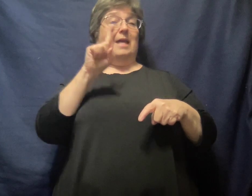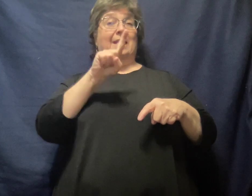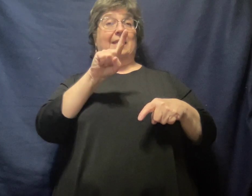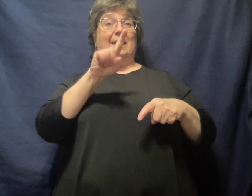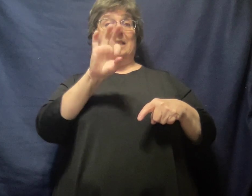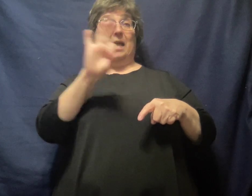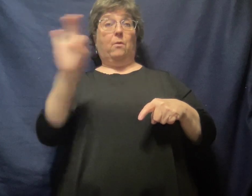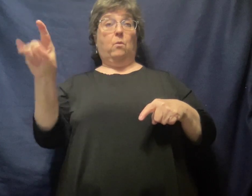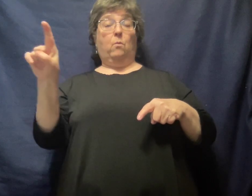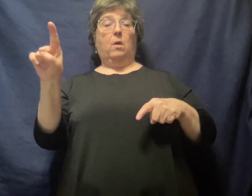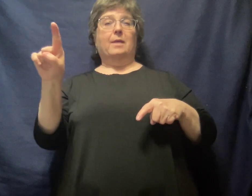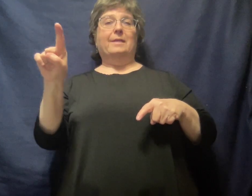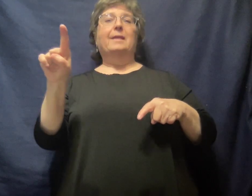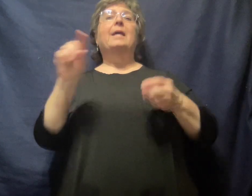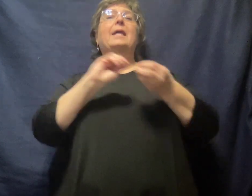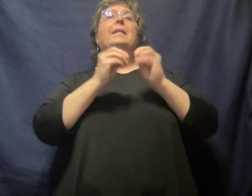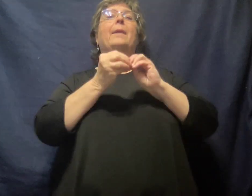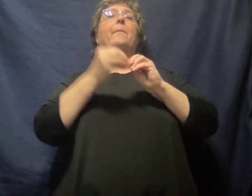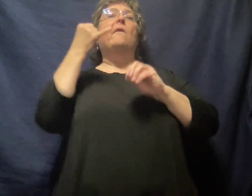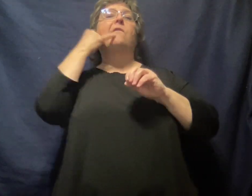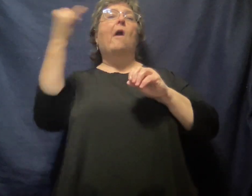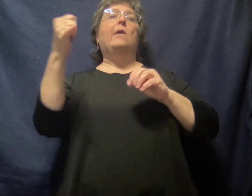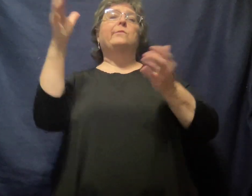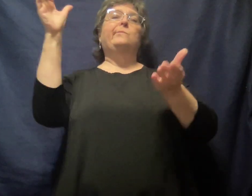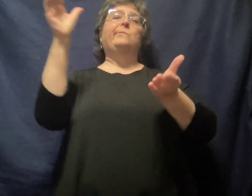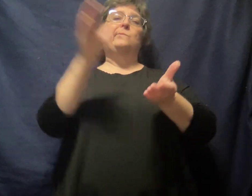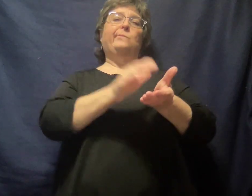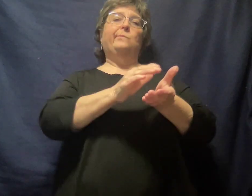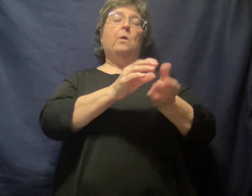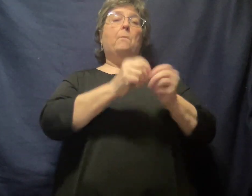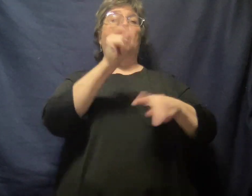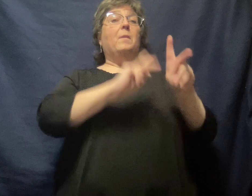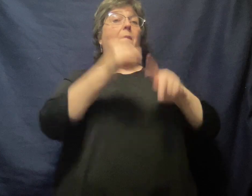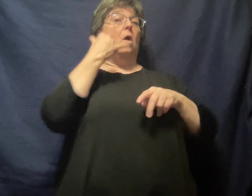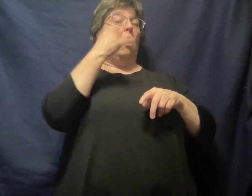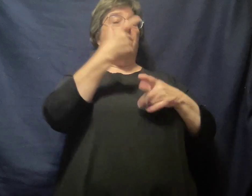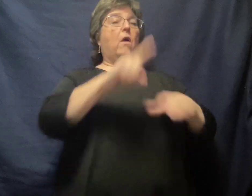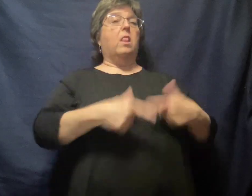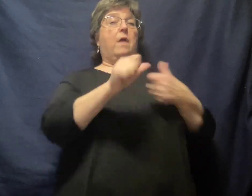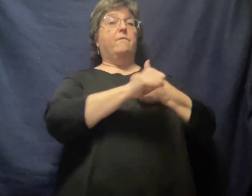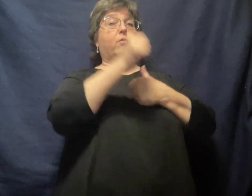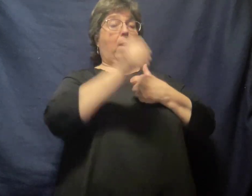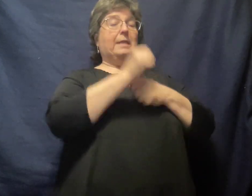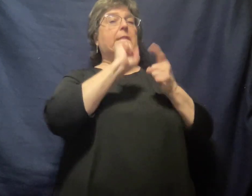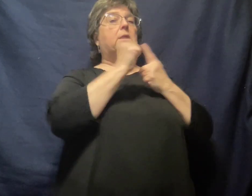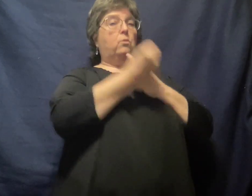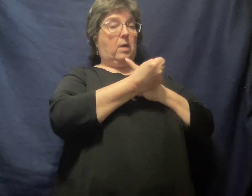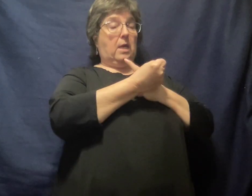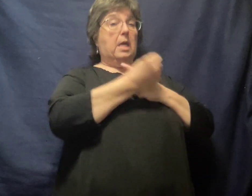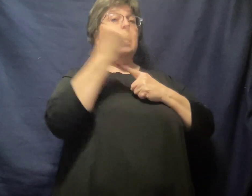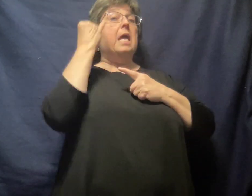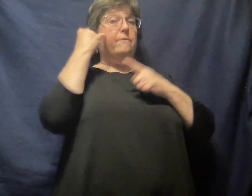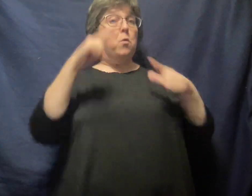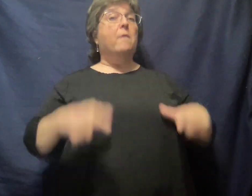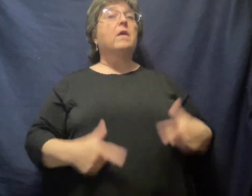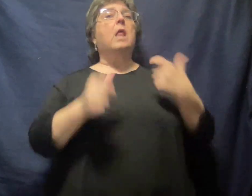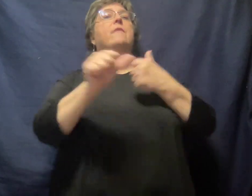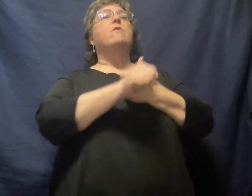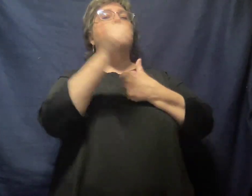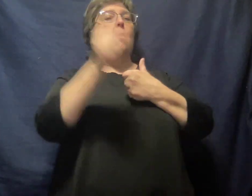gone down. That only people mostly are calling for life-threatening circumstances. If you are in a life-threatening situation, you should call